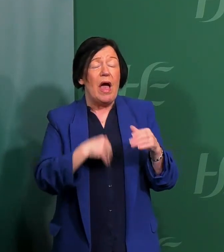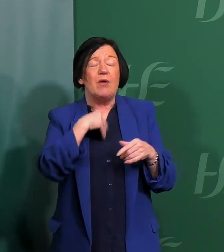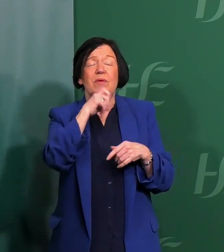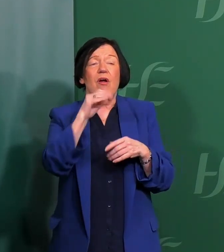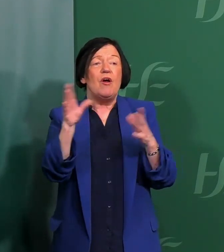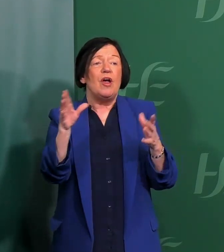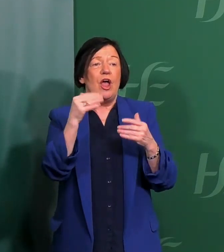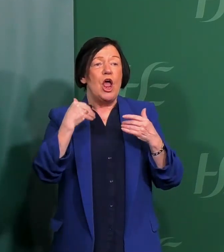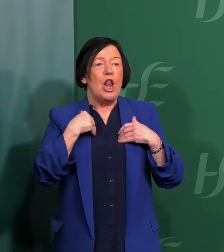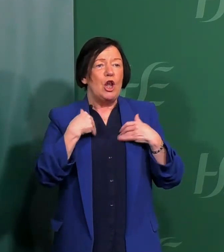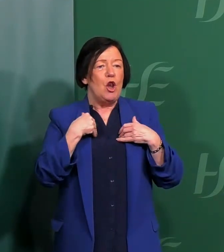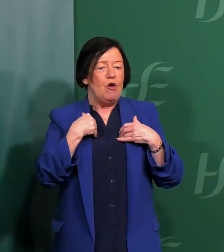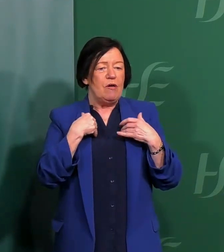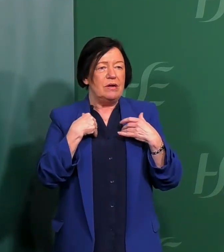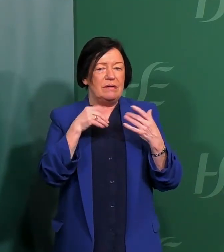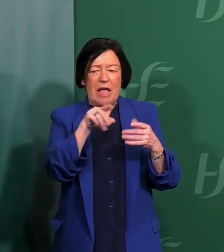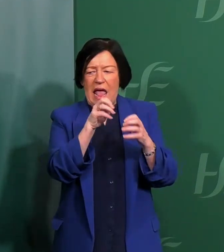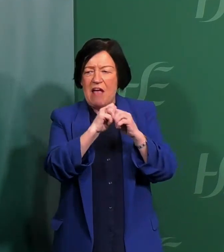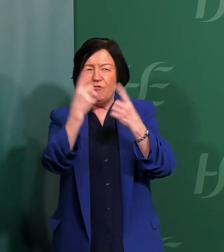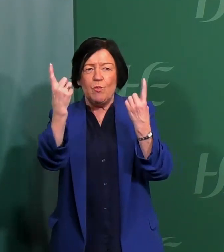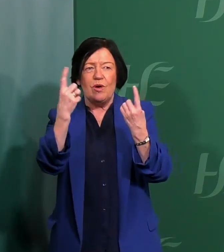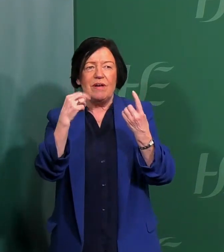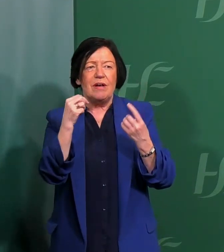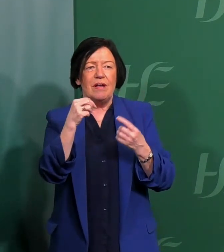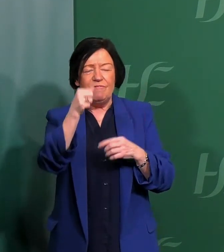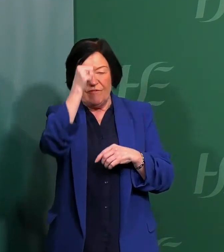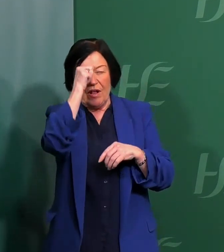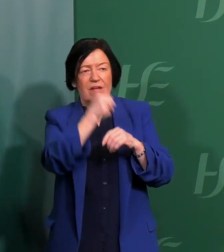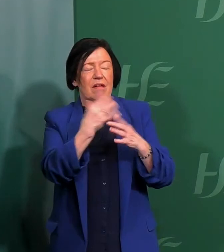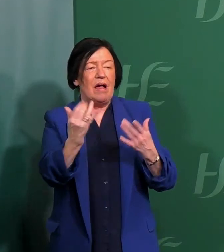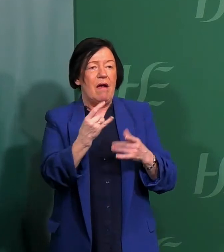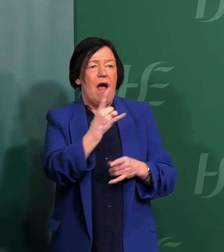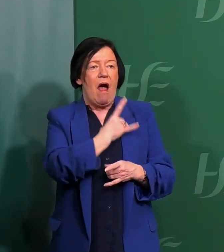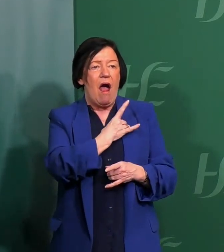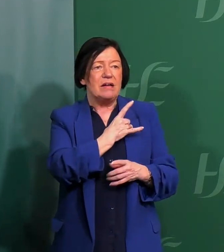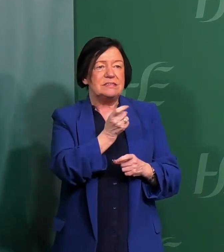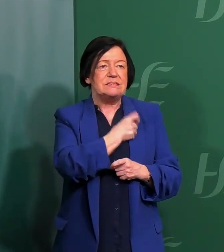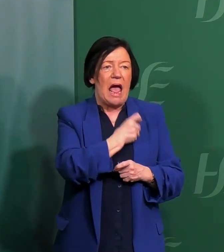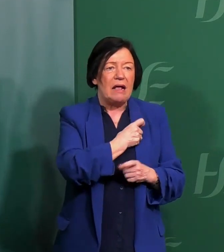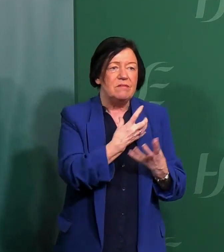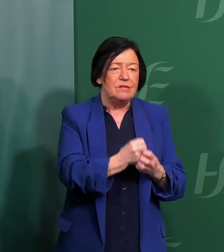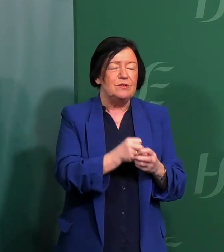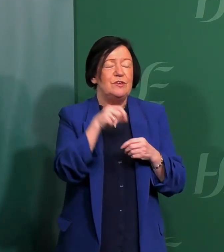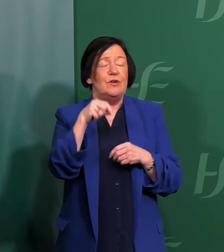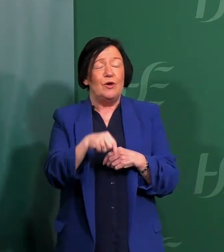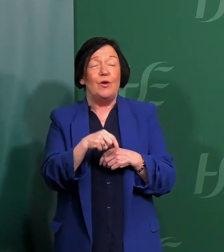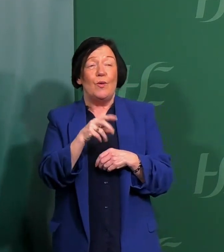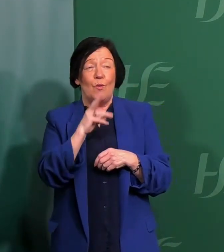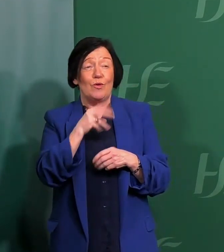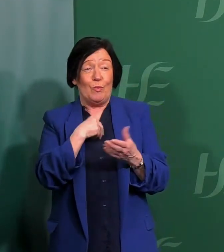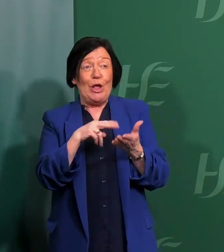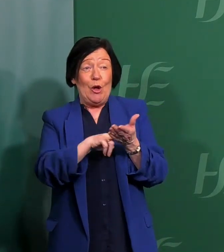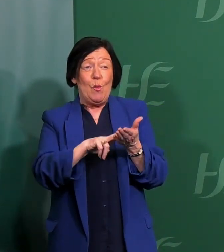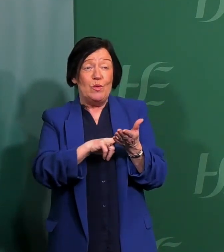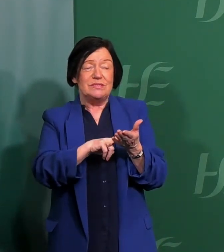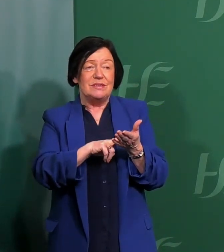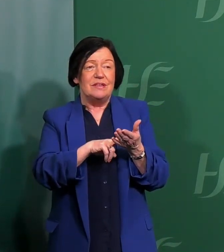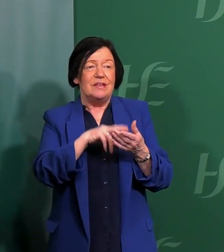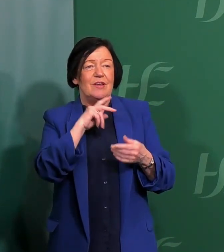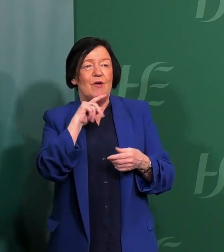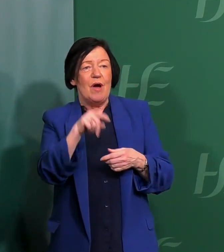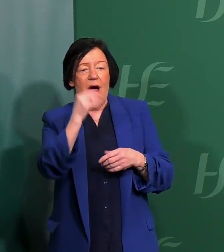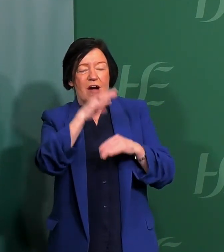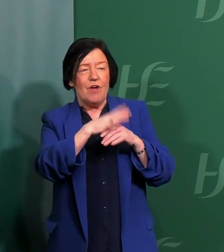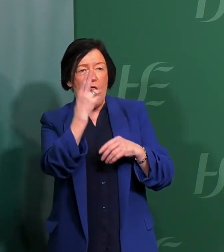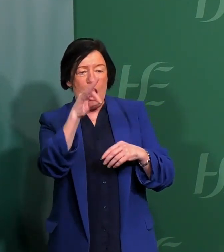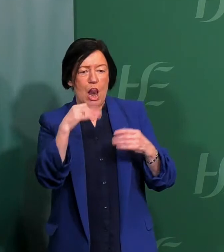call lung attacks. I think everybody is familiar with a heart attack. It's a fairly common term we use, but the concept of a